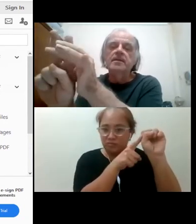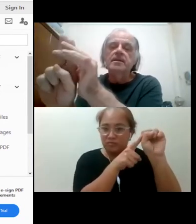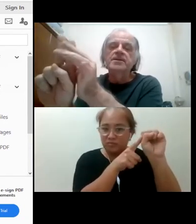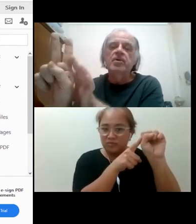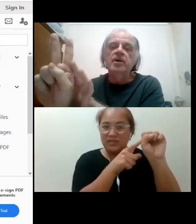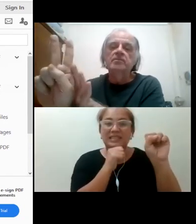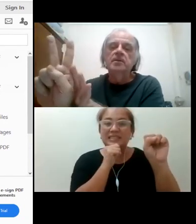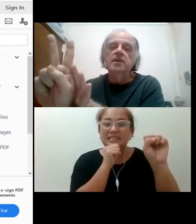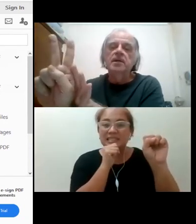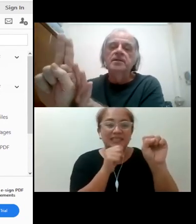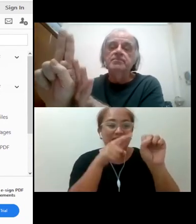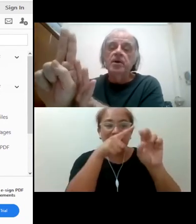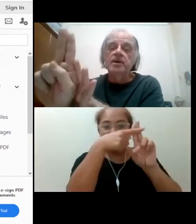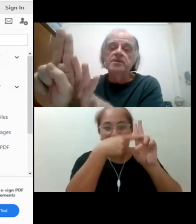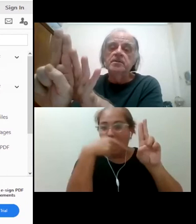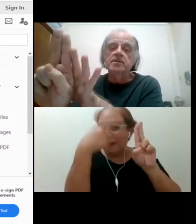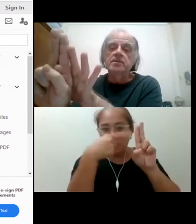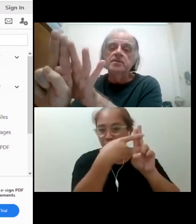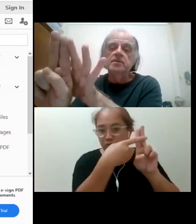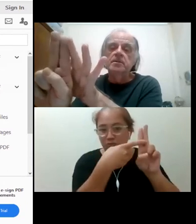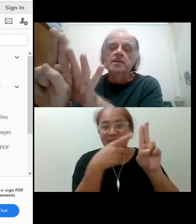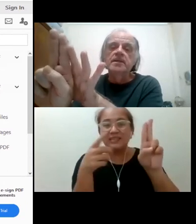not this part. This part is